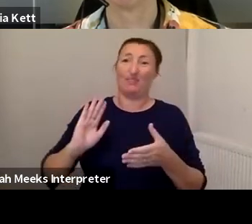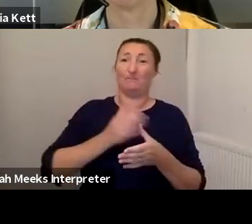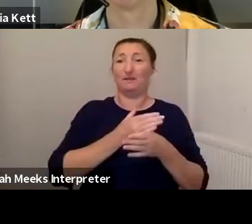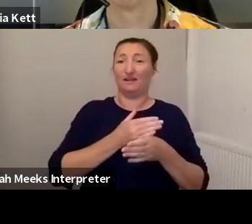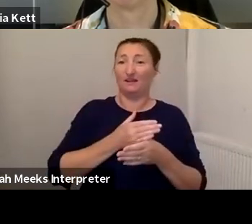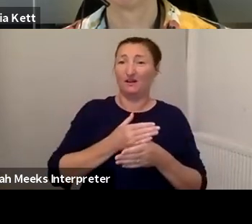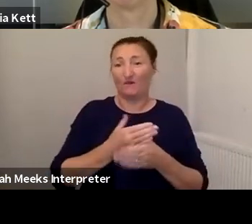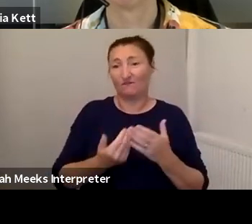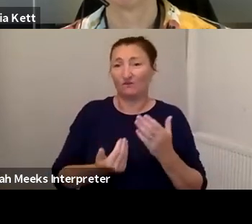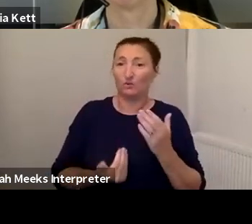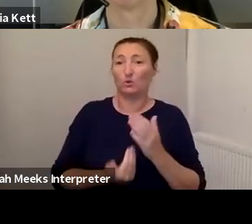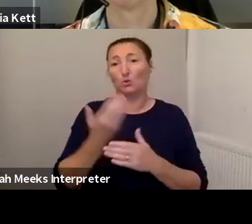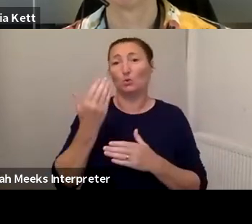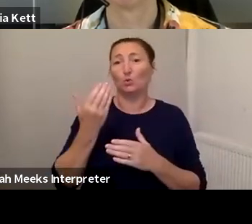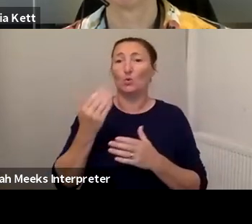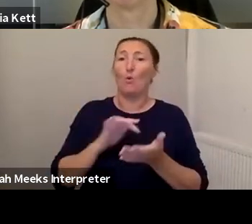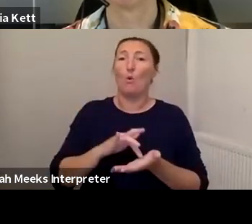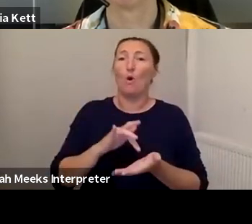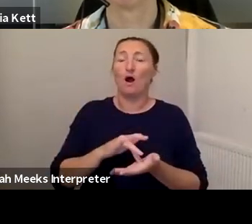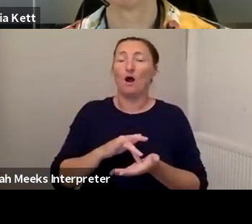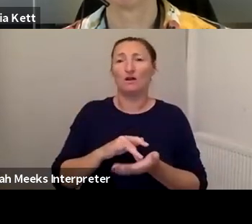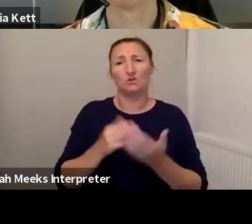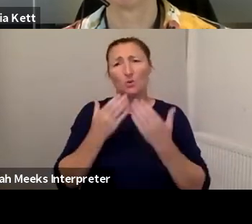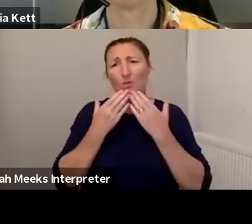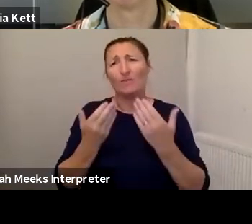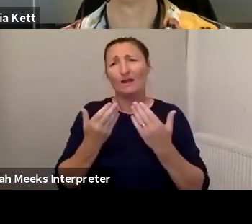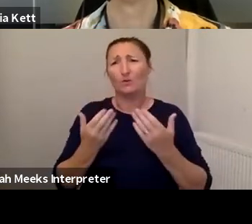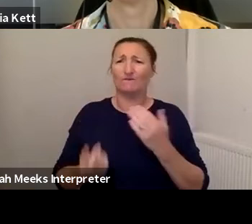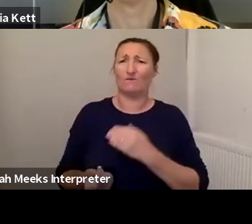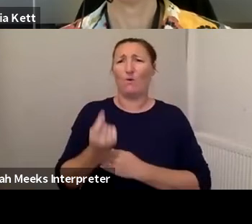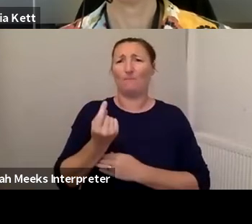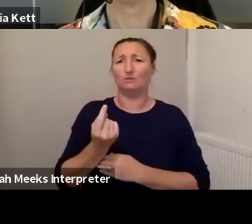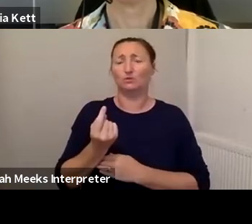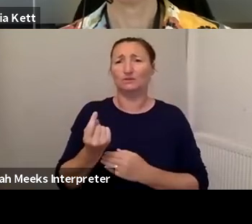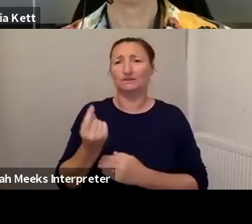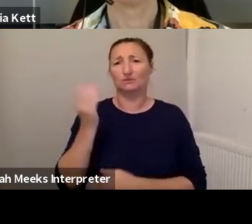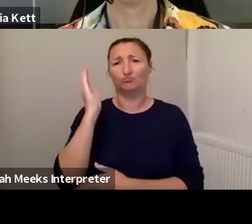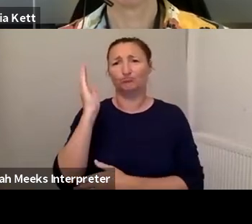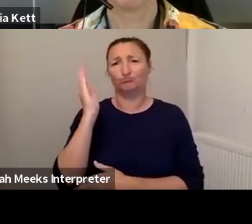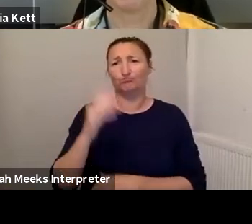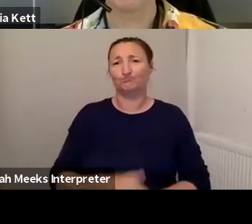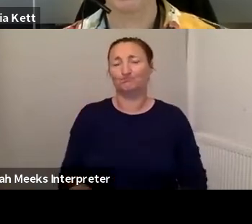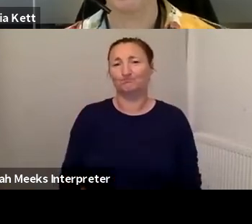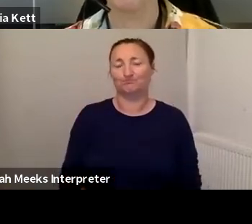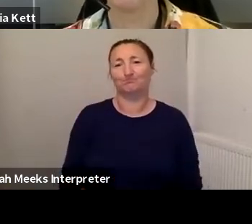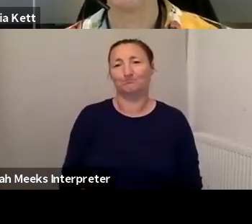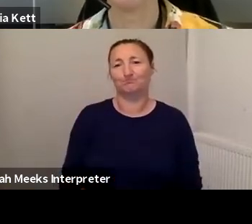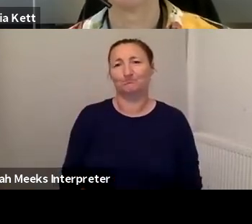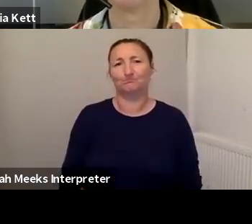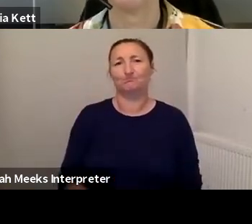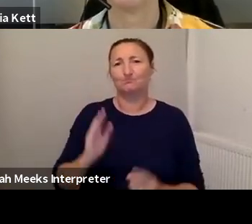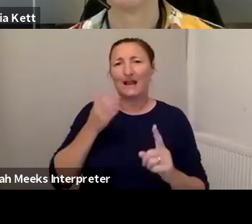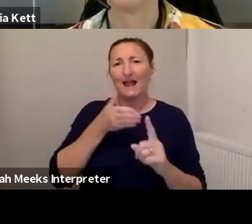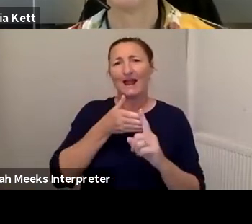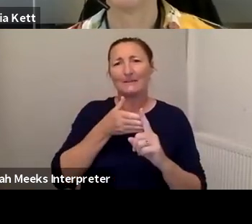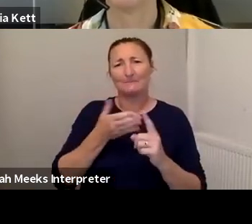new COP. And thank you for giving me this opportunity. Mm, The aim of this